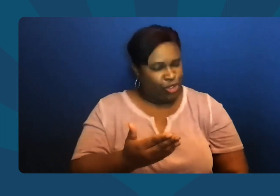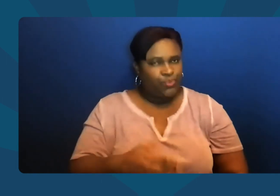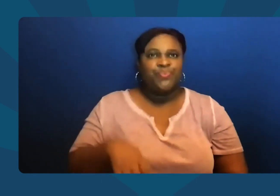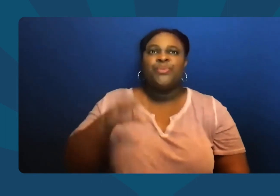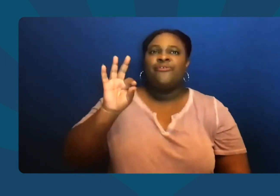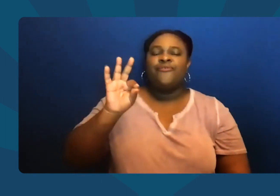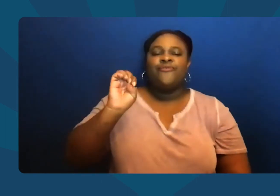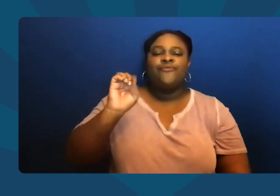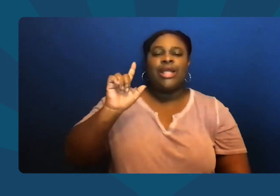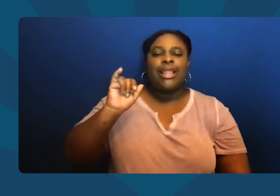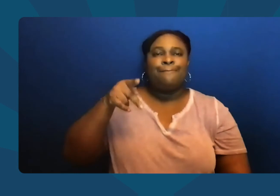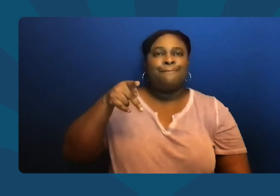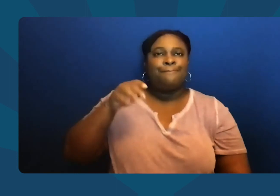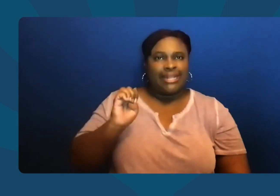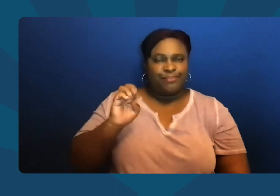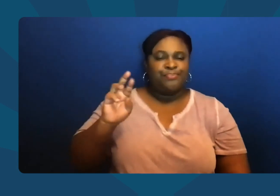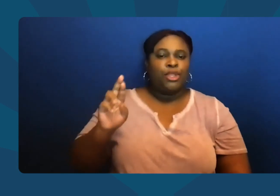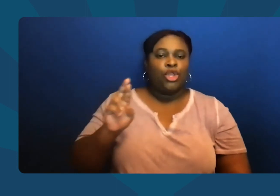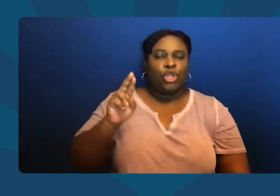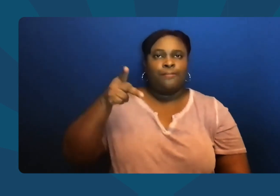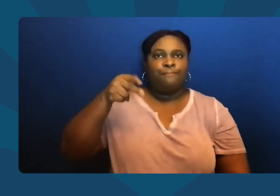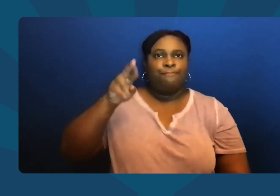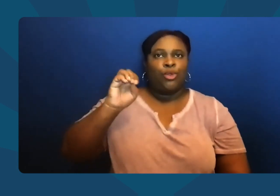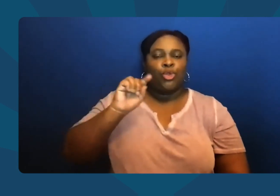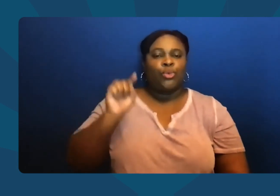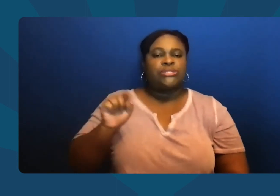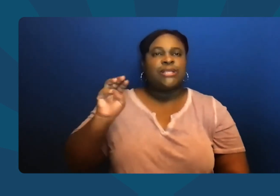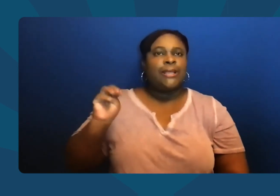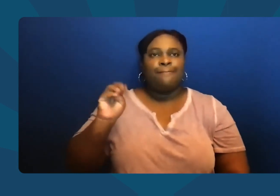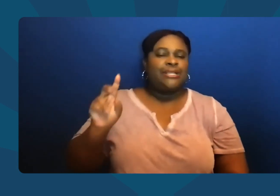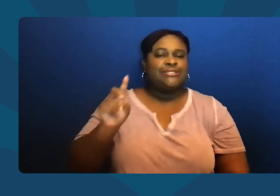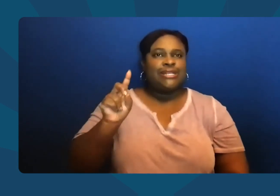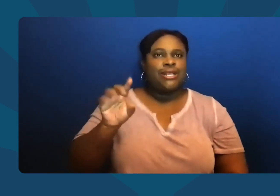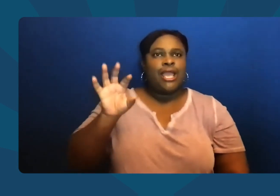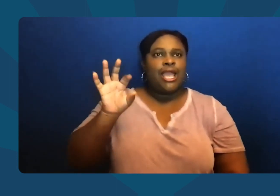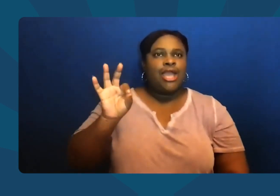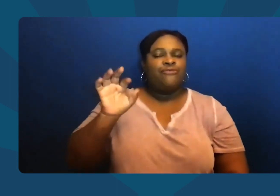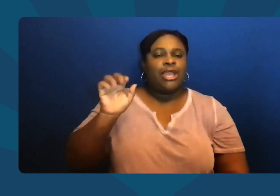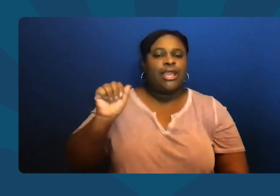Best regards, Felipe R Perez, MD,